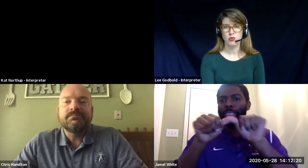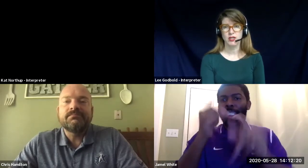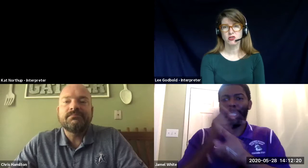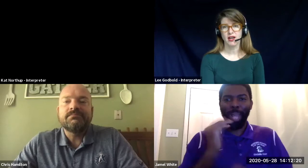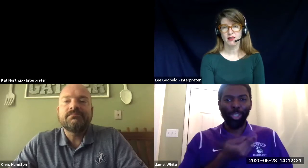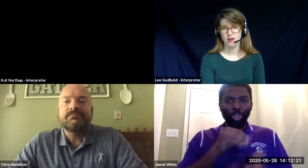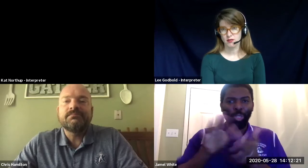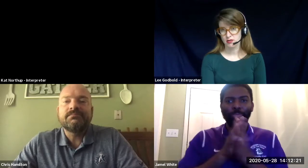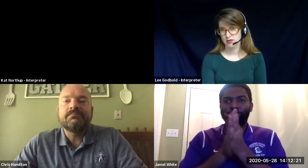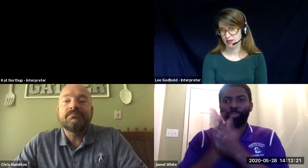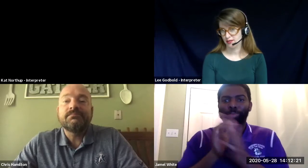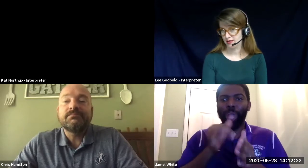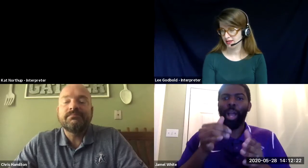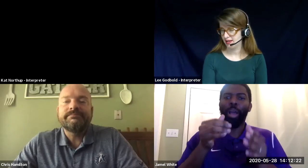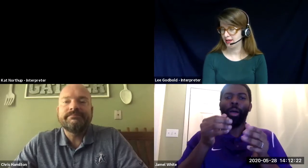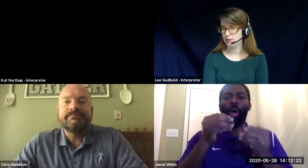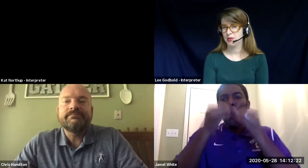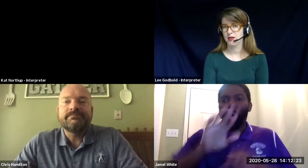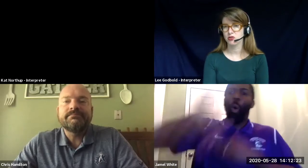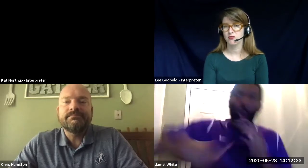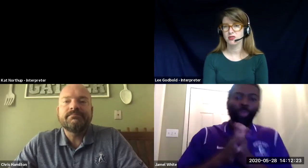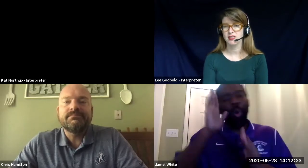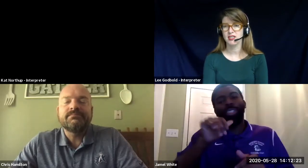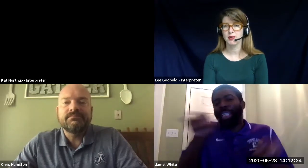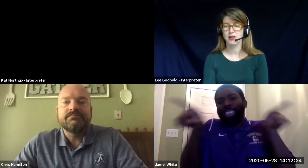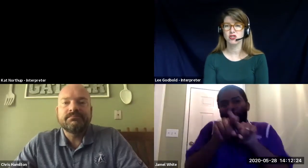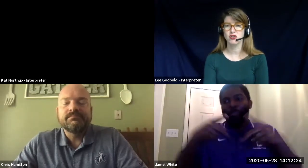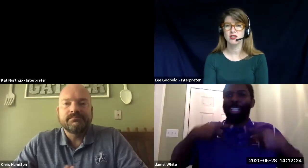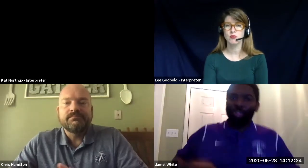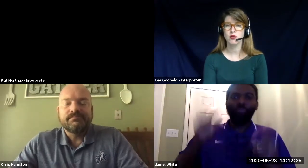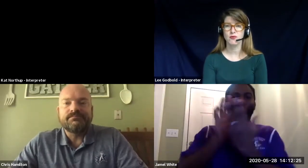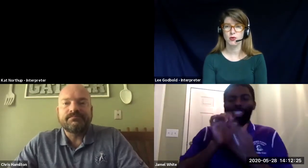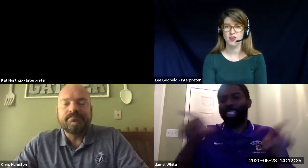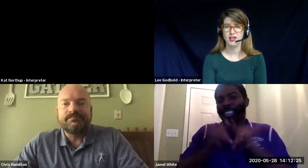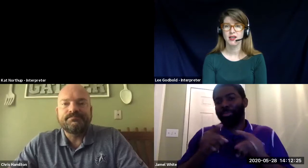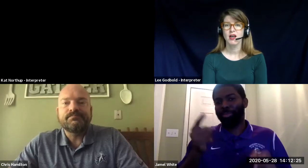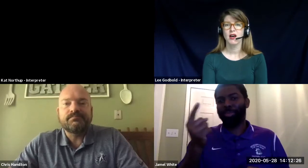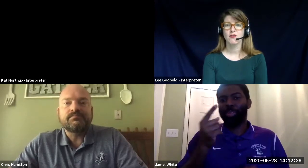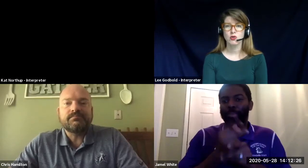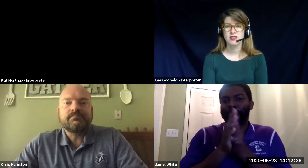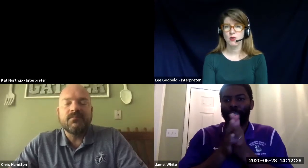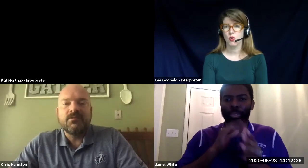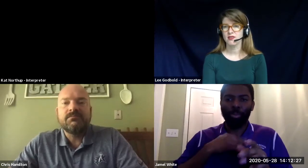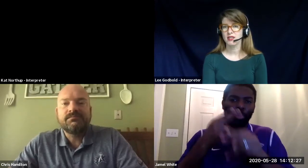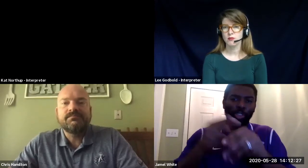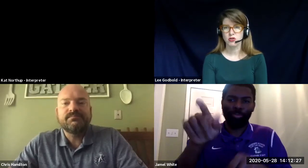we track those. And so maybe an opportunity for us to keep our students more motivated. Of course, they want the